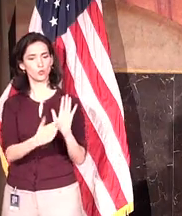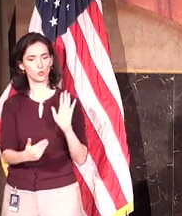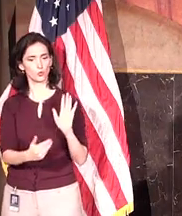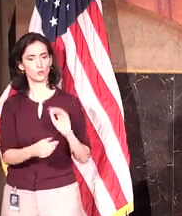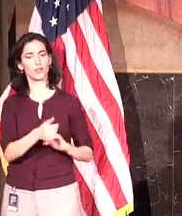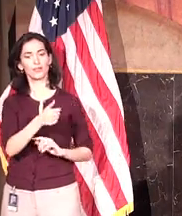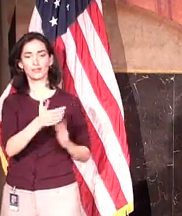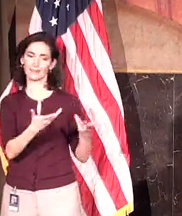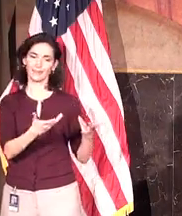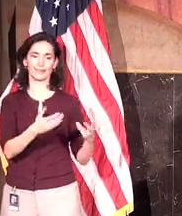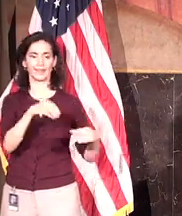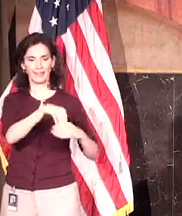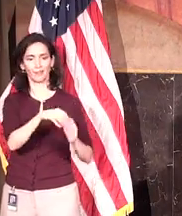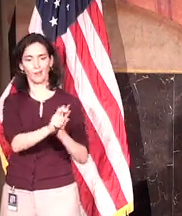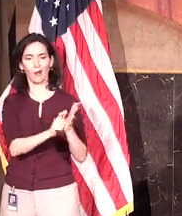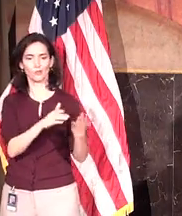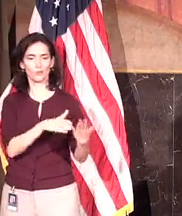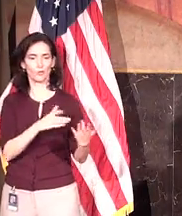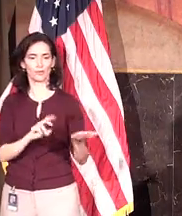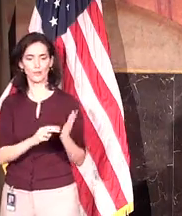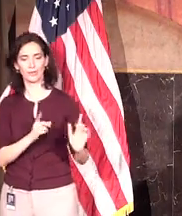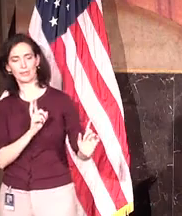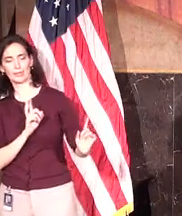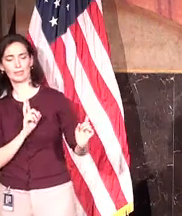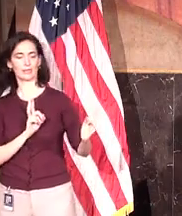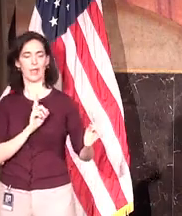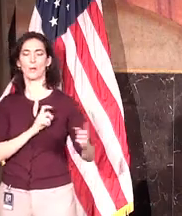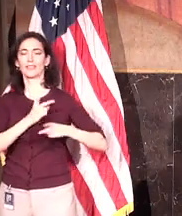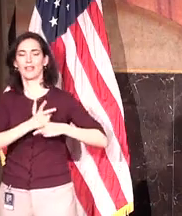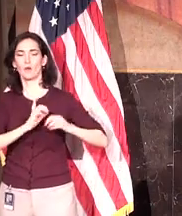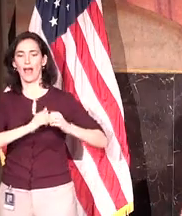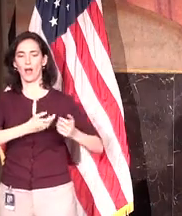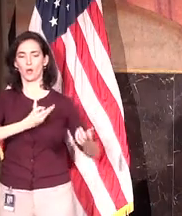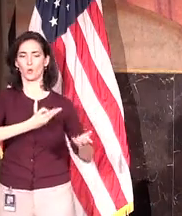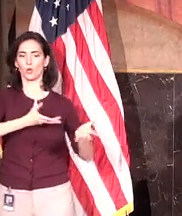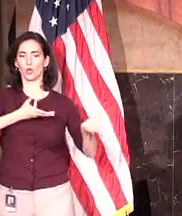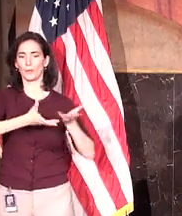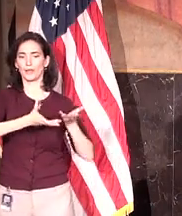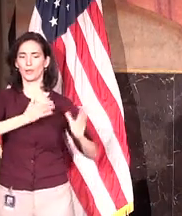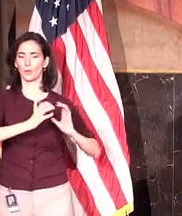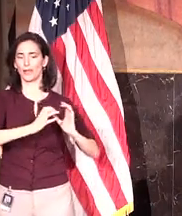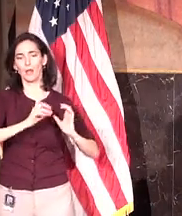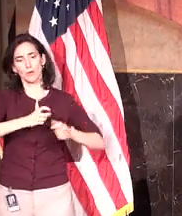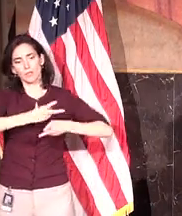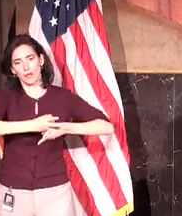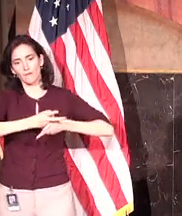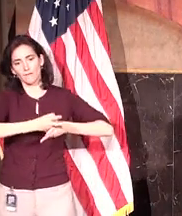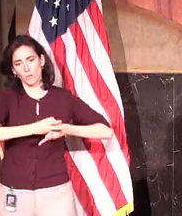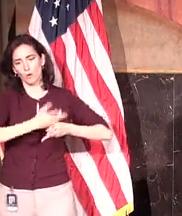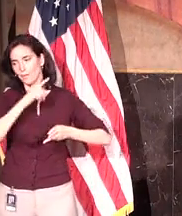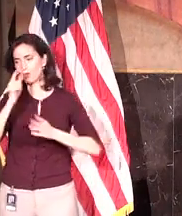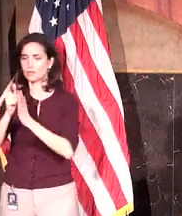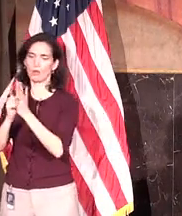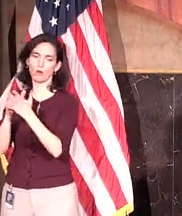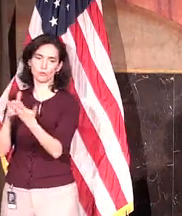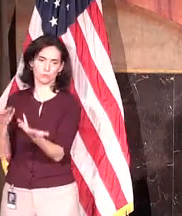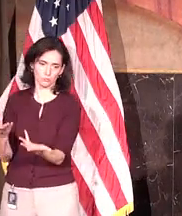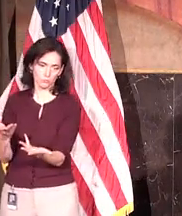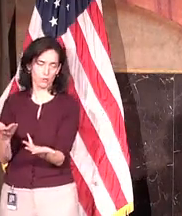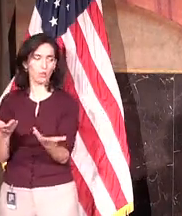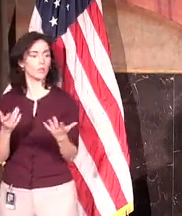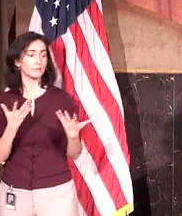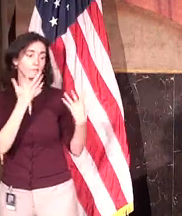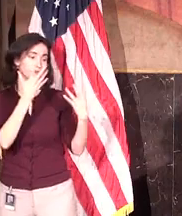represented party, and so we have to be just a little bit careful about how we communicate, which is a little bit unfortunate. But